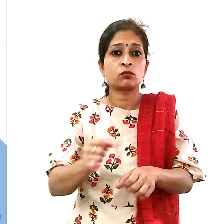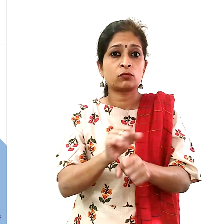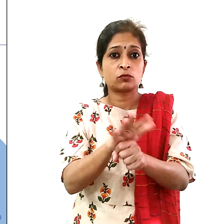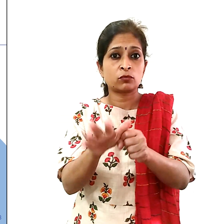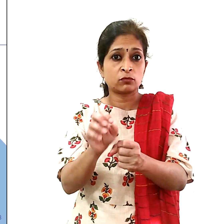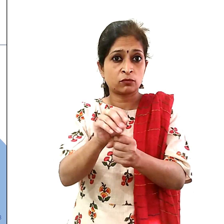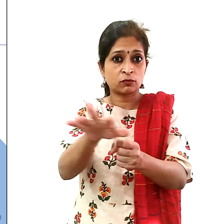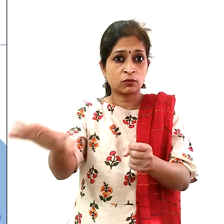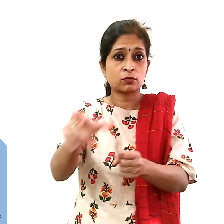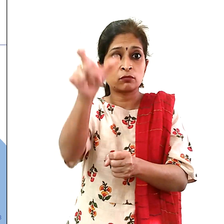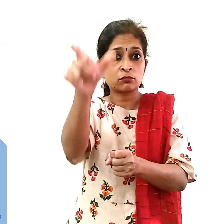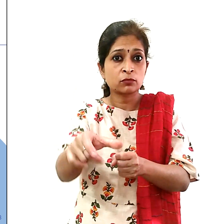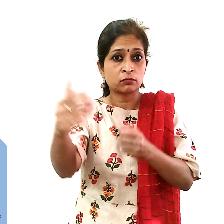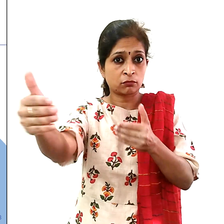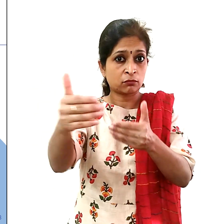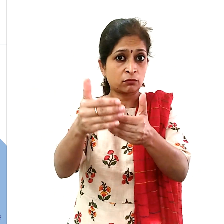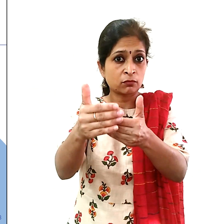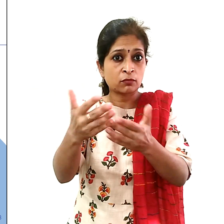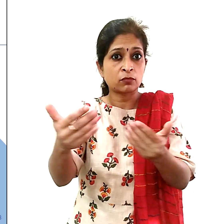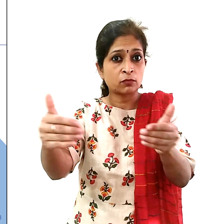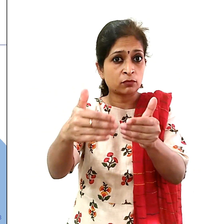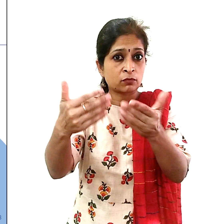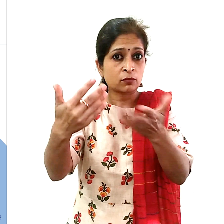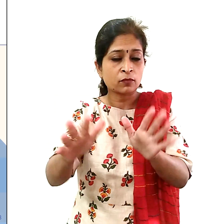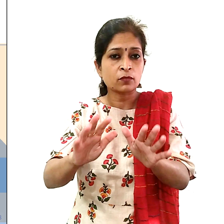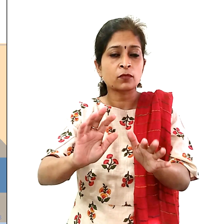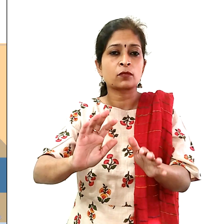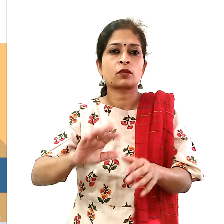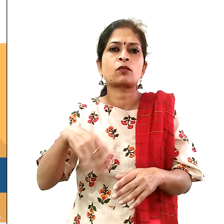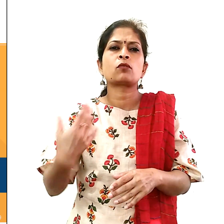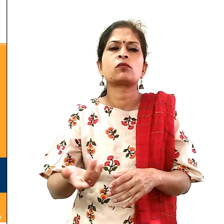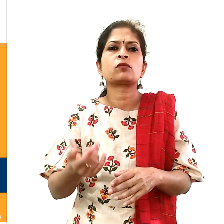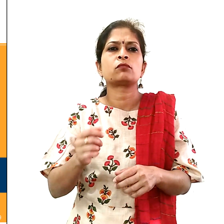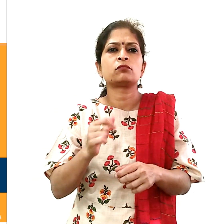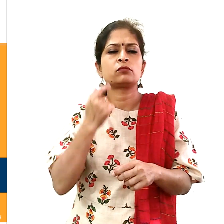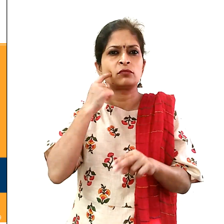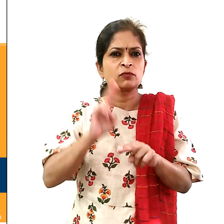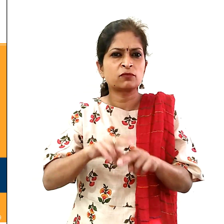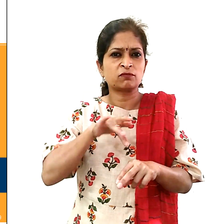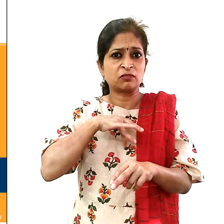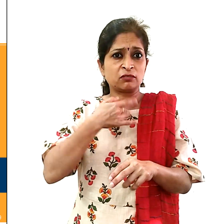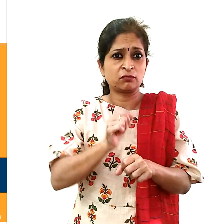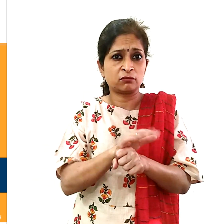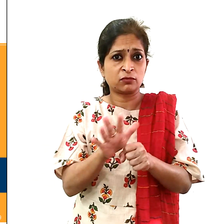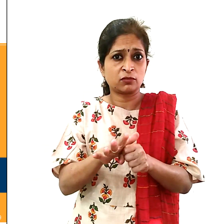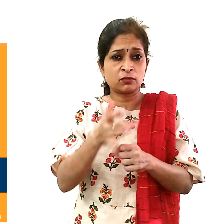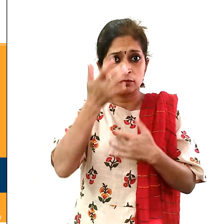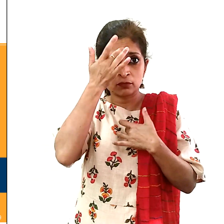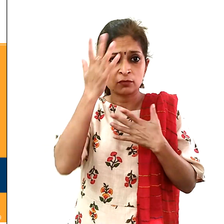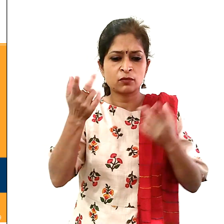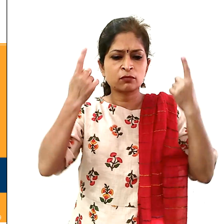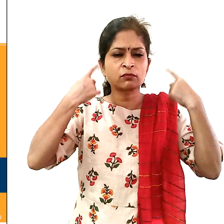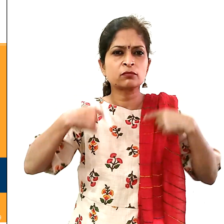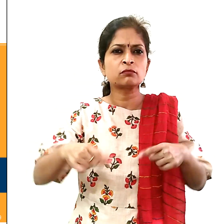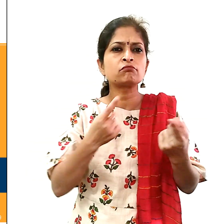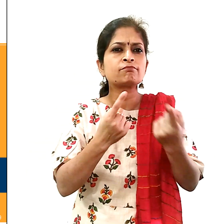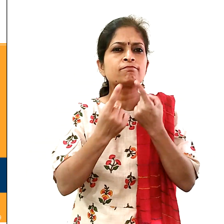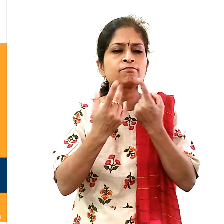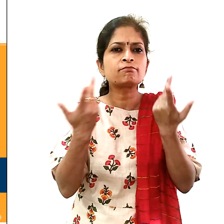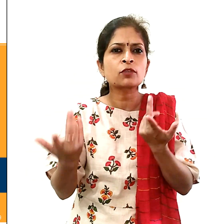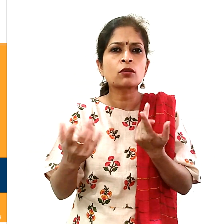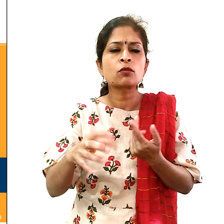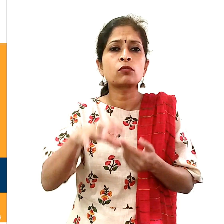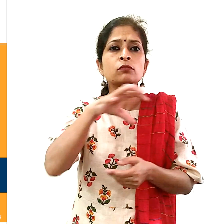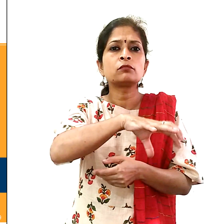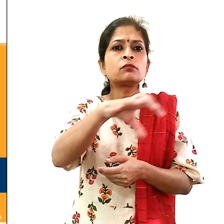contact with a person infected with coronavirus. What tests are to be done and where to get them done?